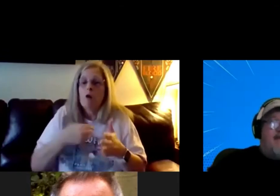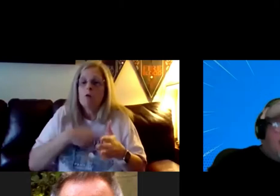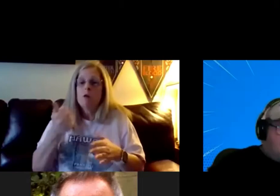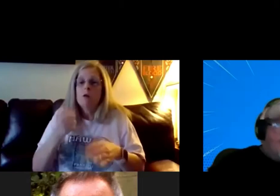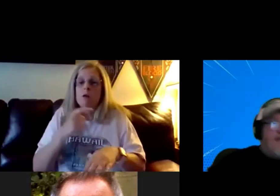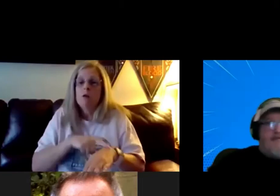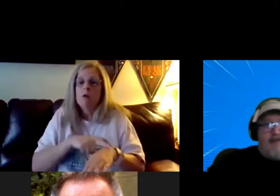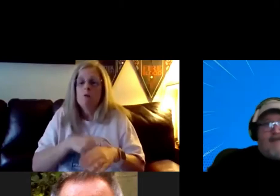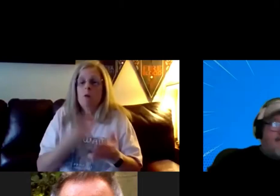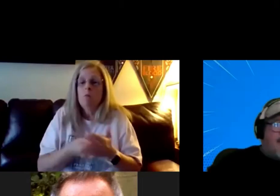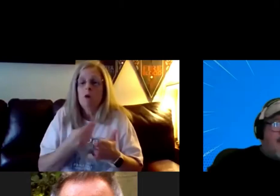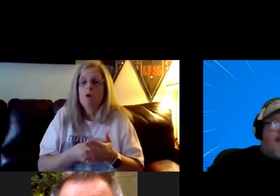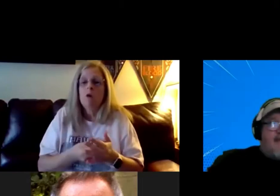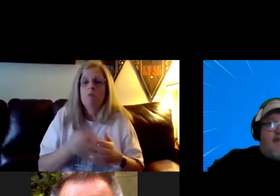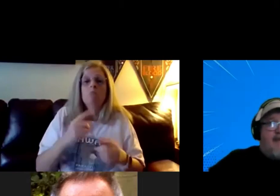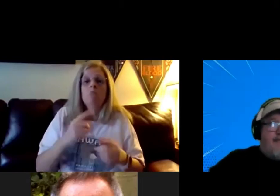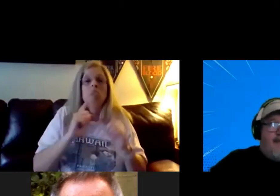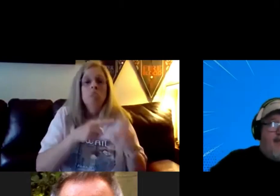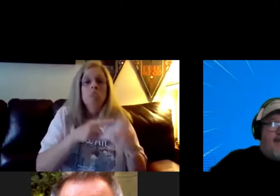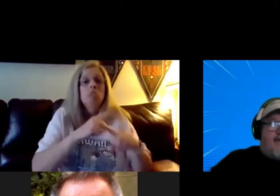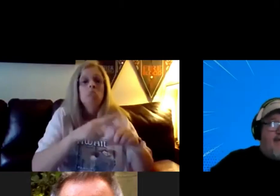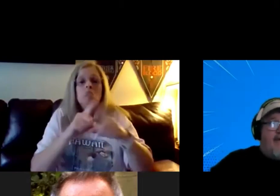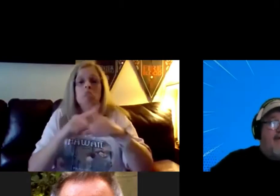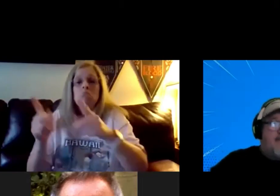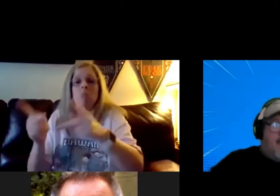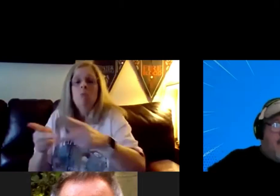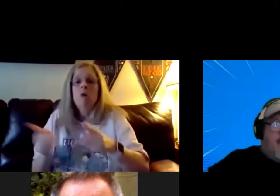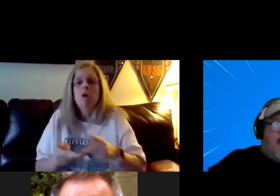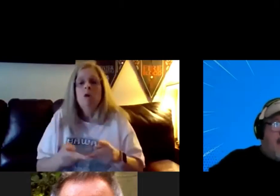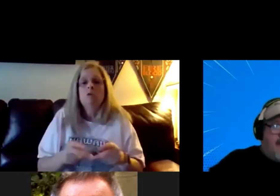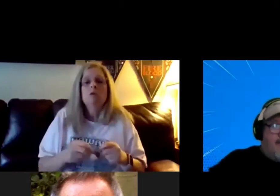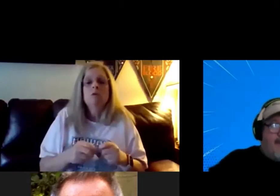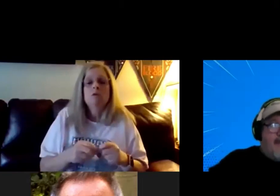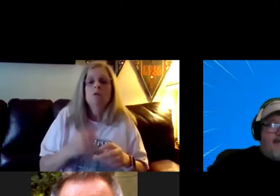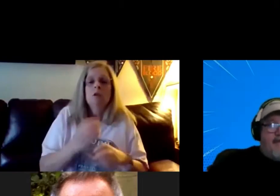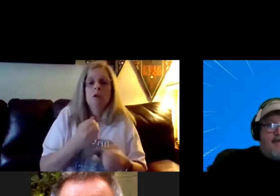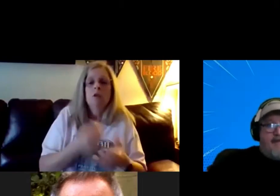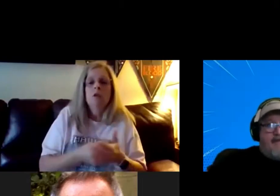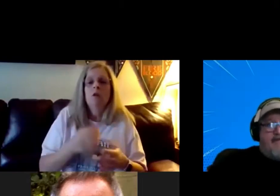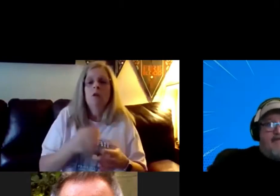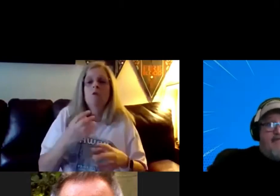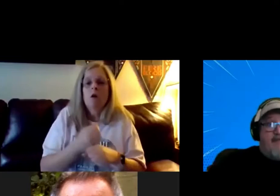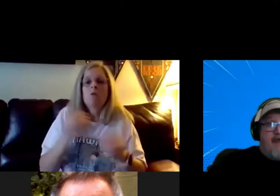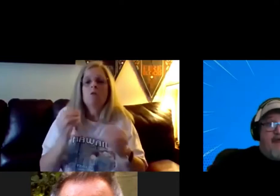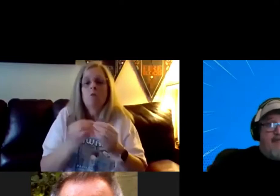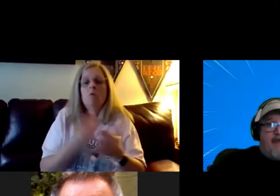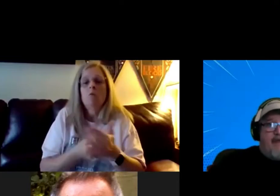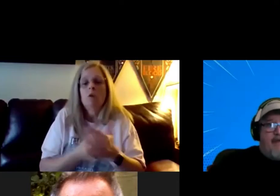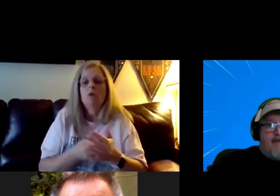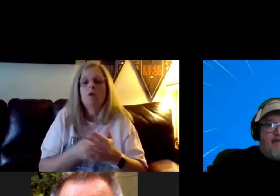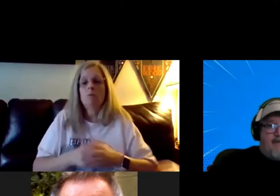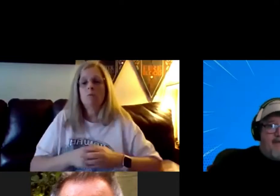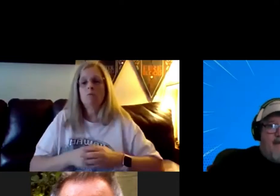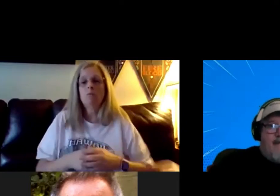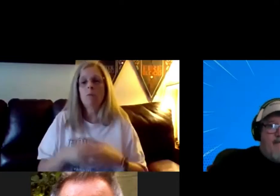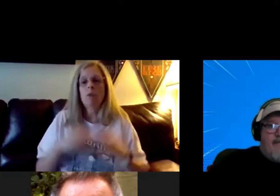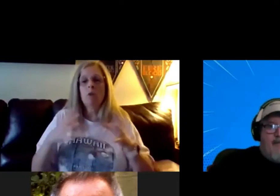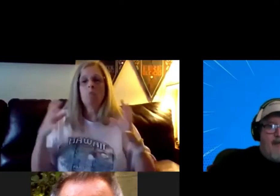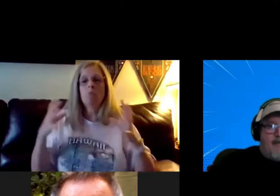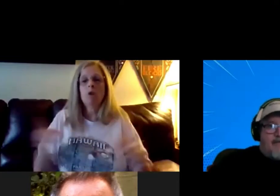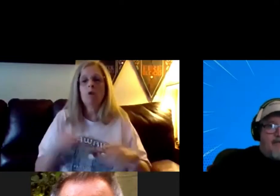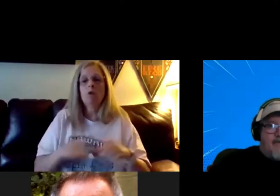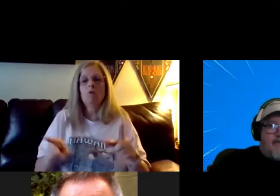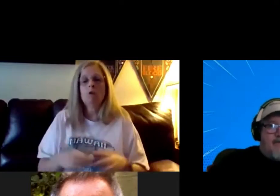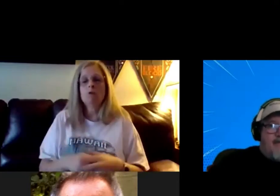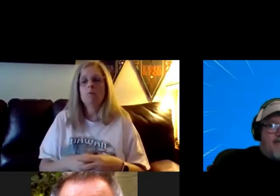go to different places to get it where I can pay one cost and actually get paid to use it. So it's a big, big difference.